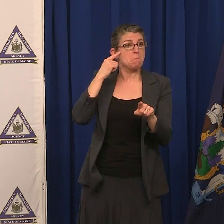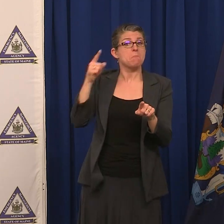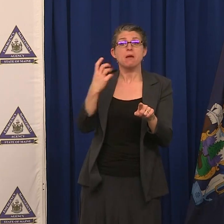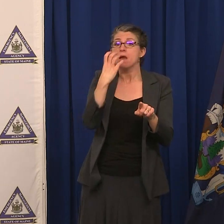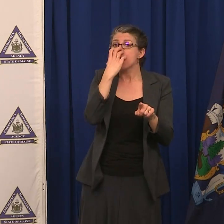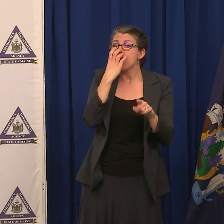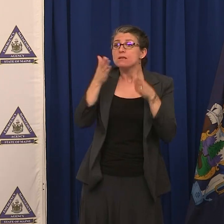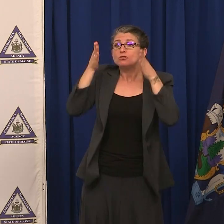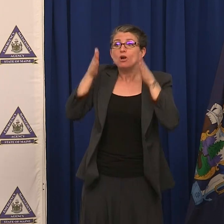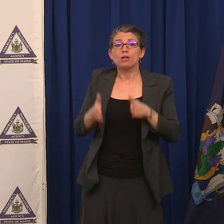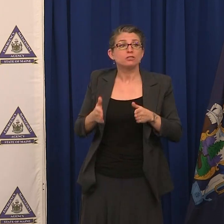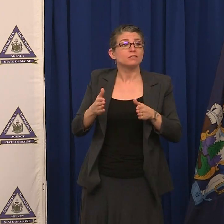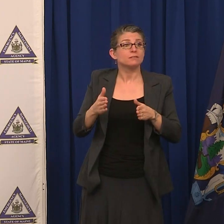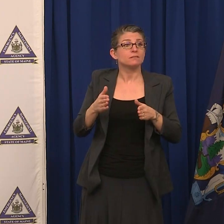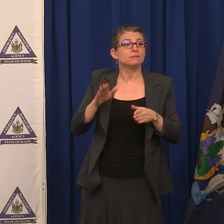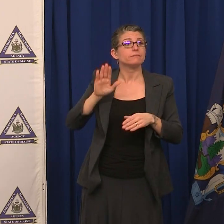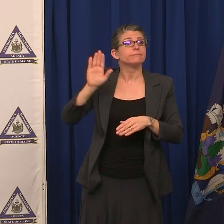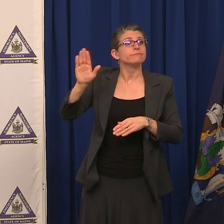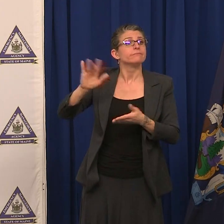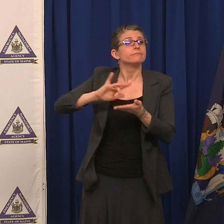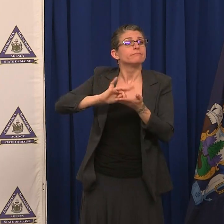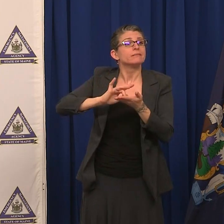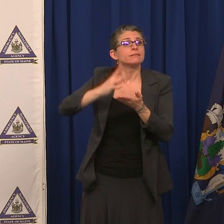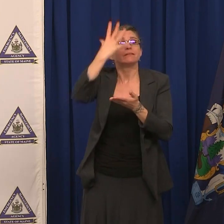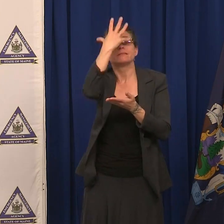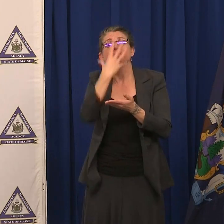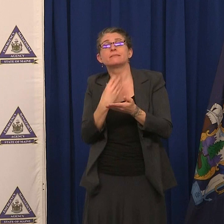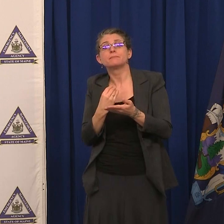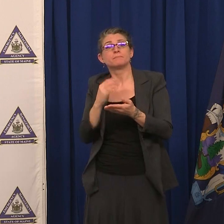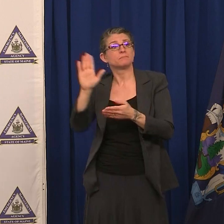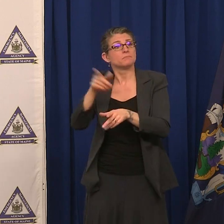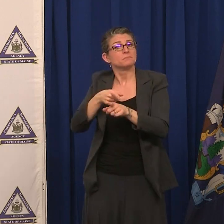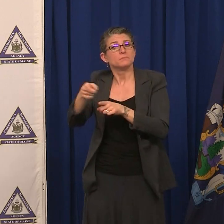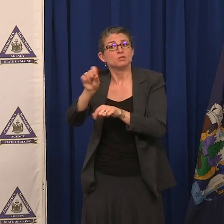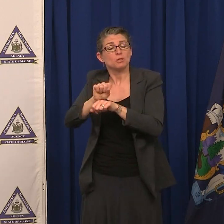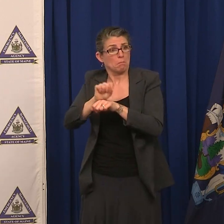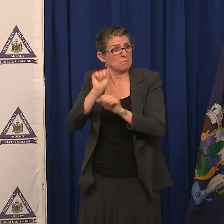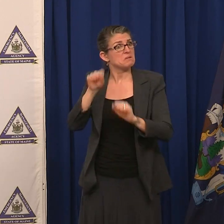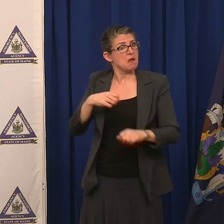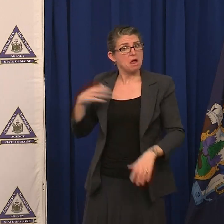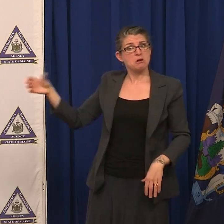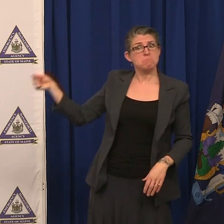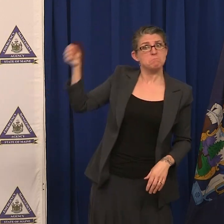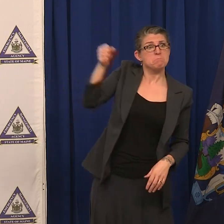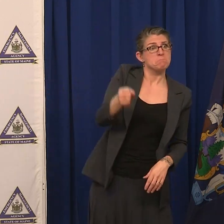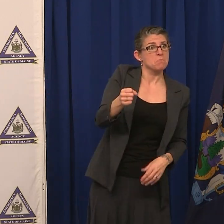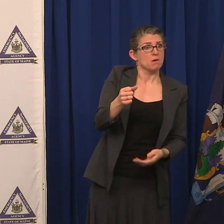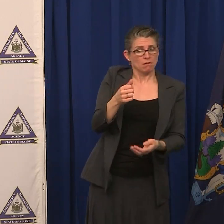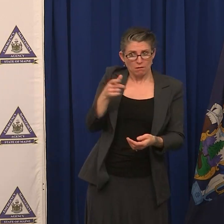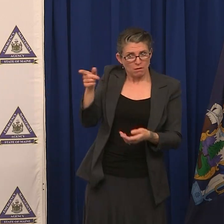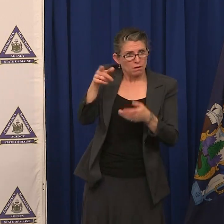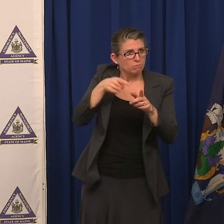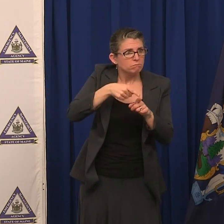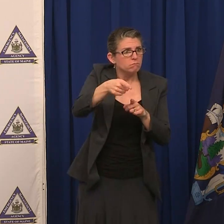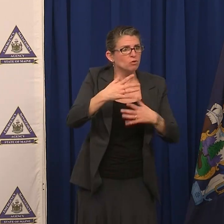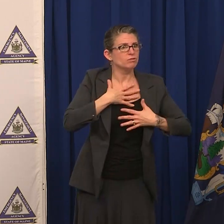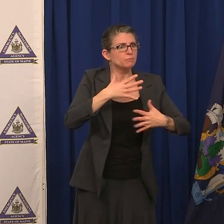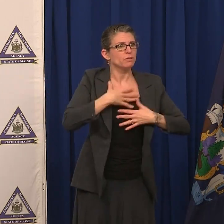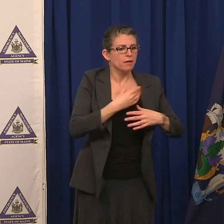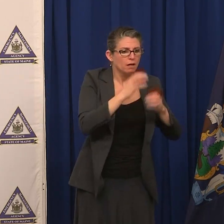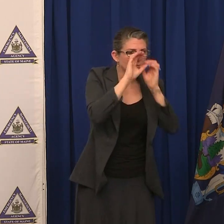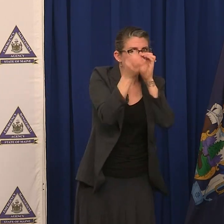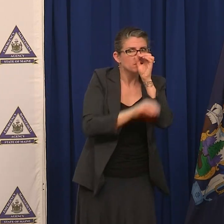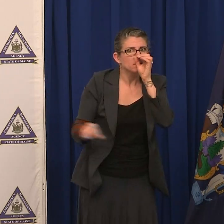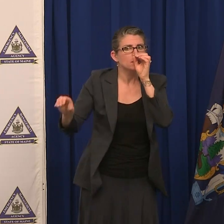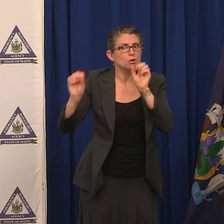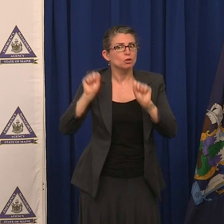fair. And they said, no, they didn't believe that it was. And so we got new data, and then we put that back in the resource utilization piece and